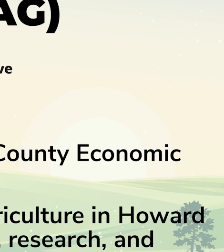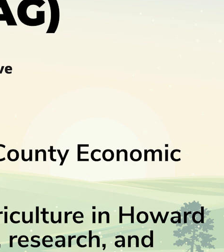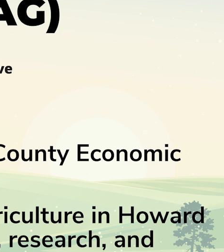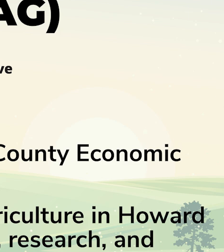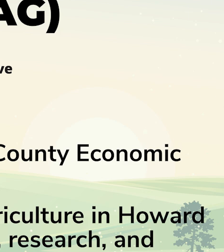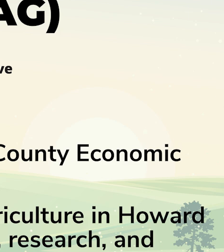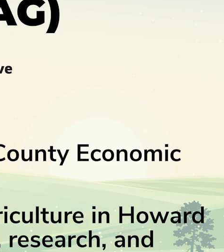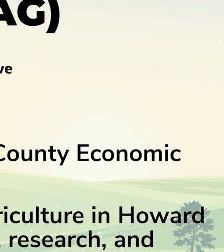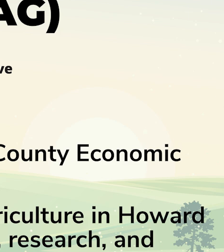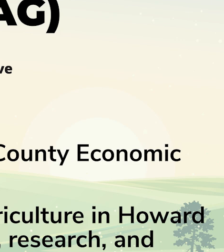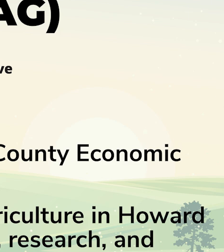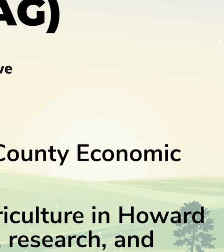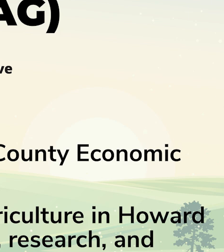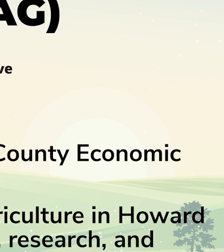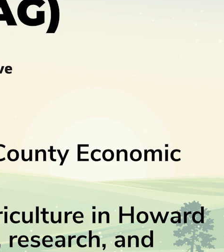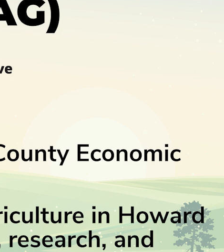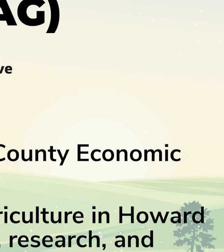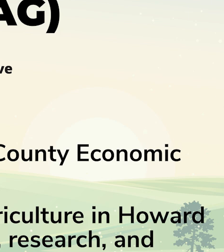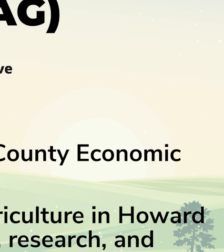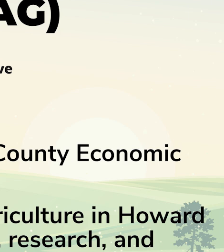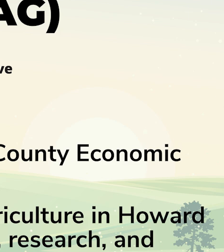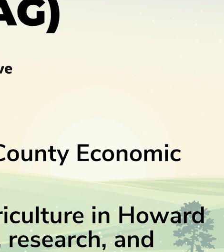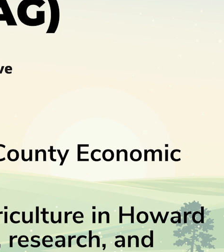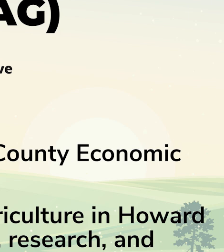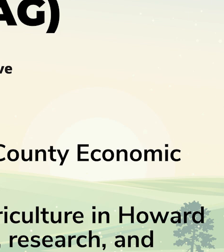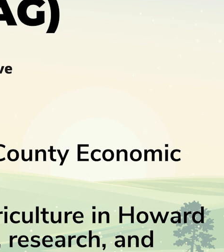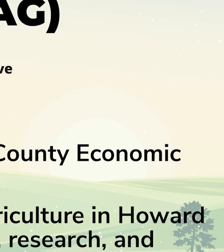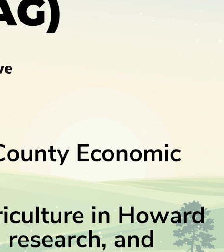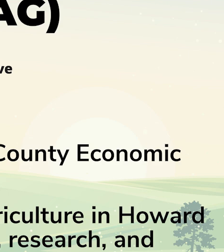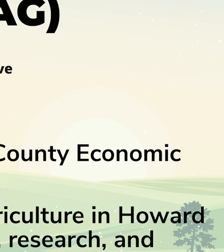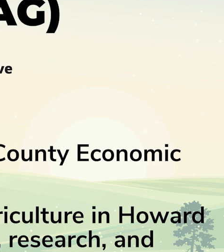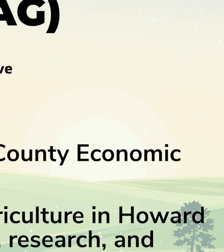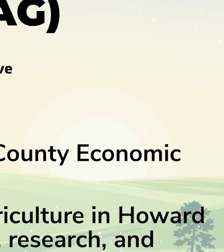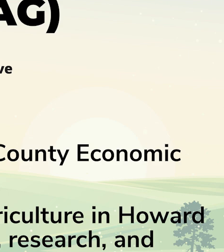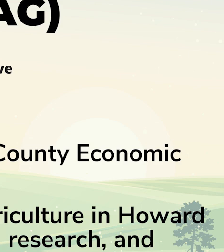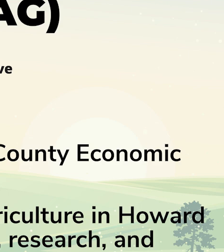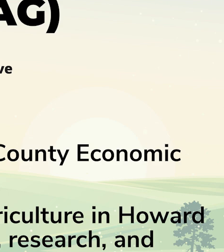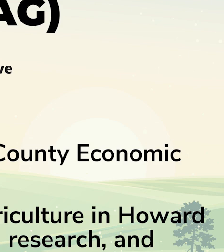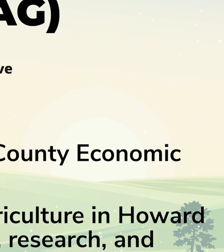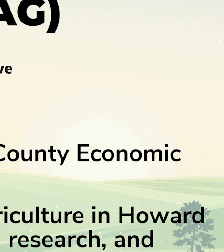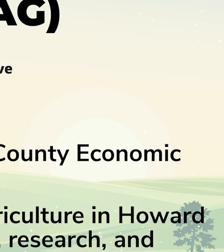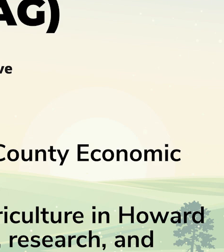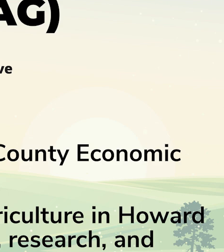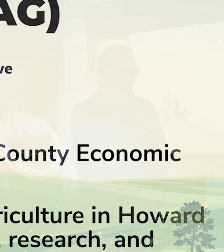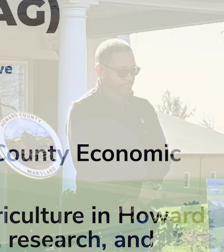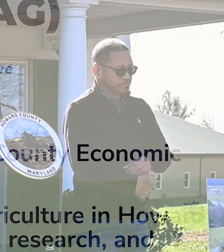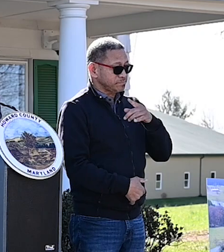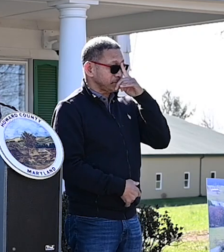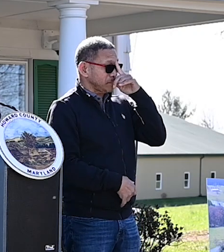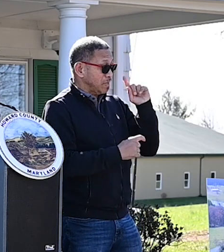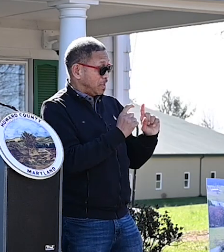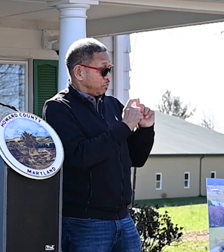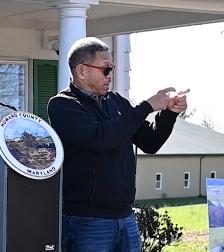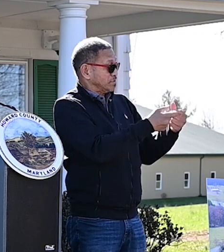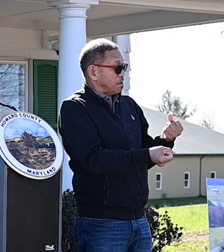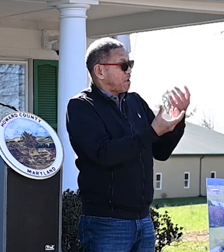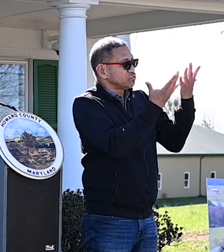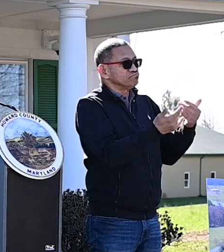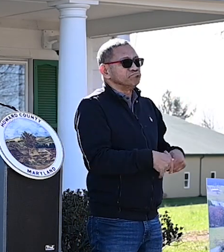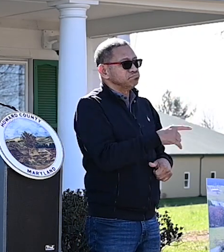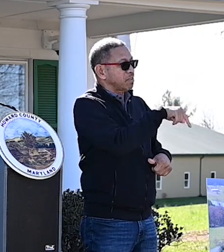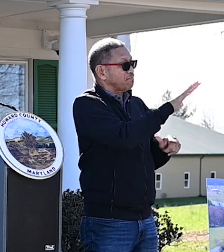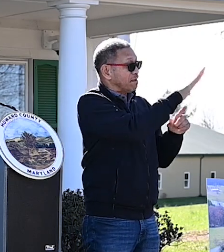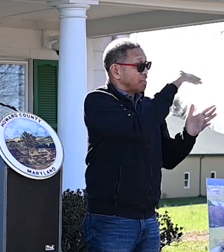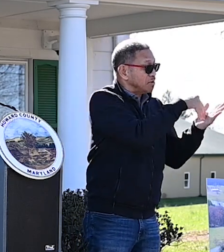aimed at enhancing agriculture right here in Howard County. These grants, ranging from $5,000 to